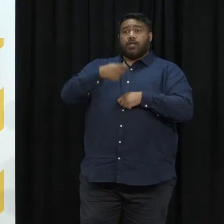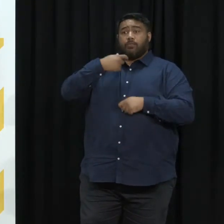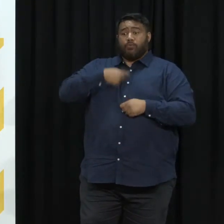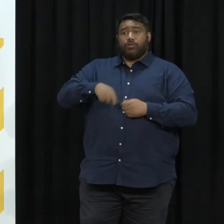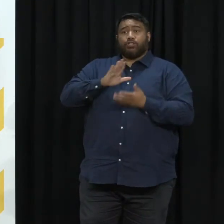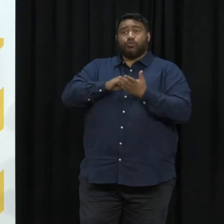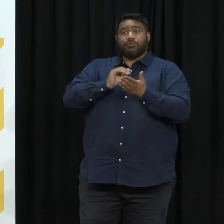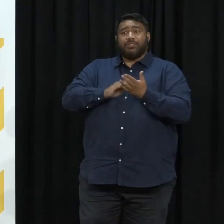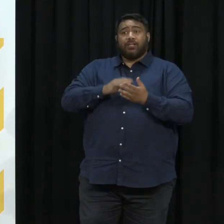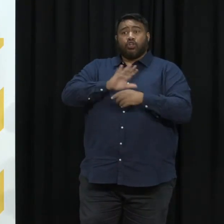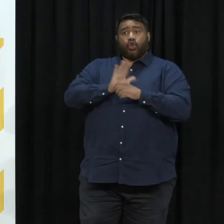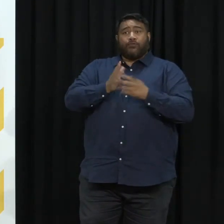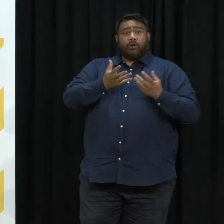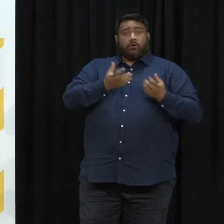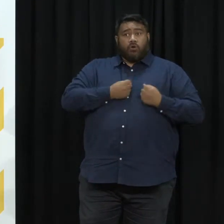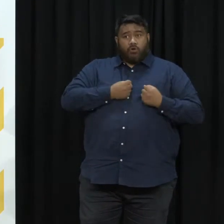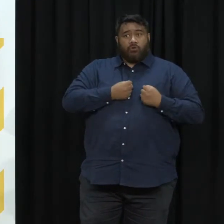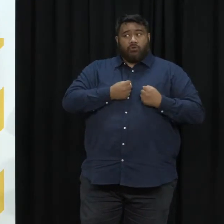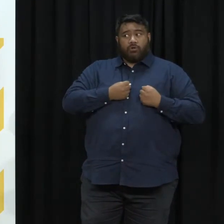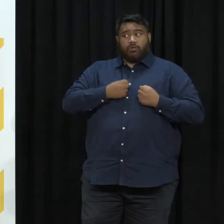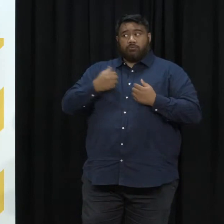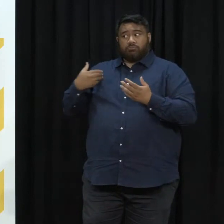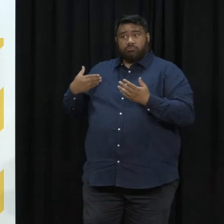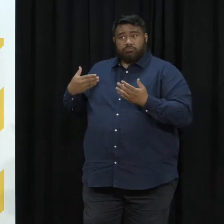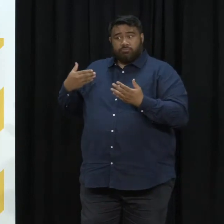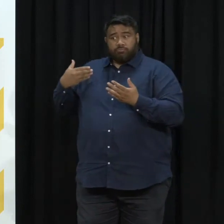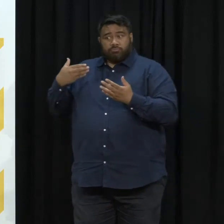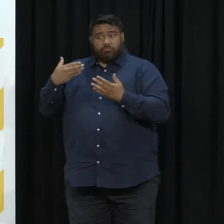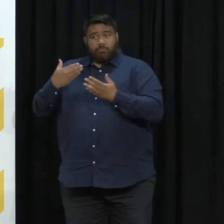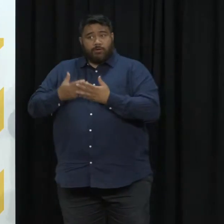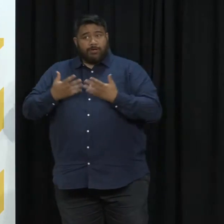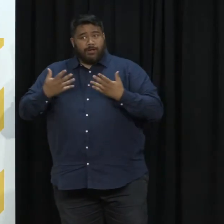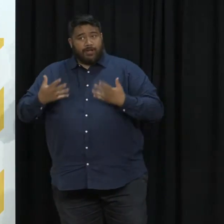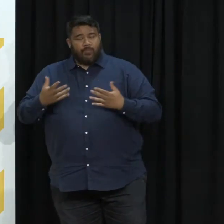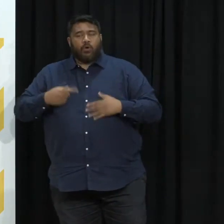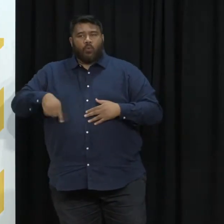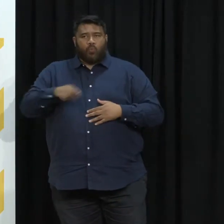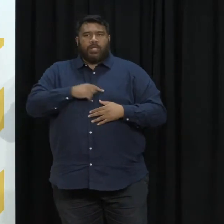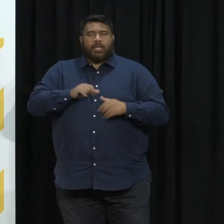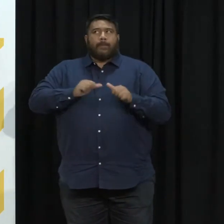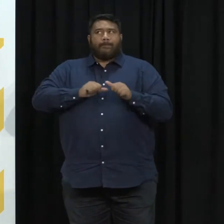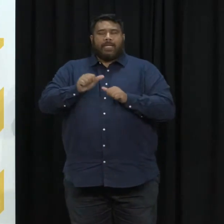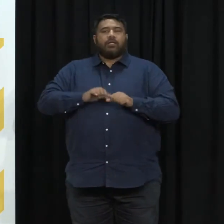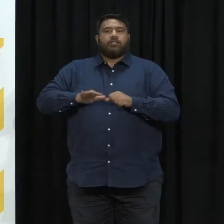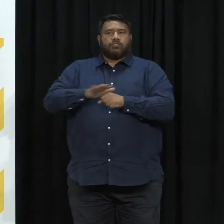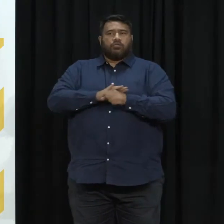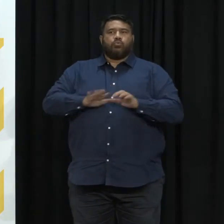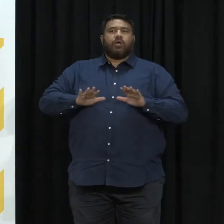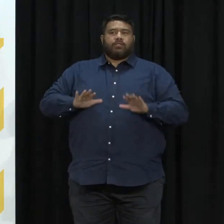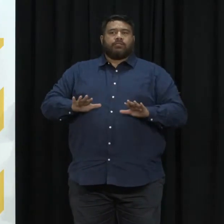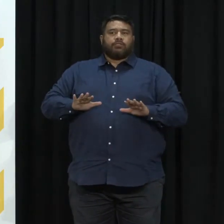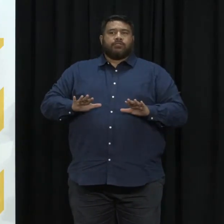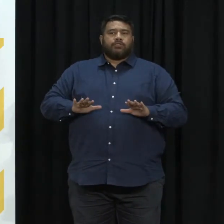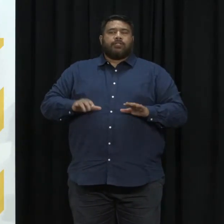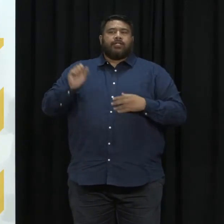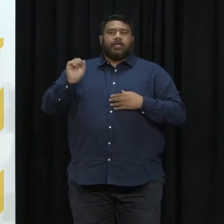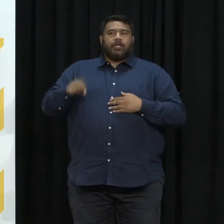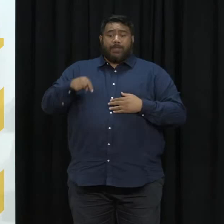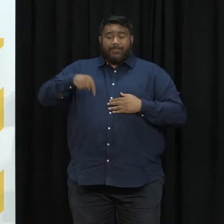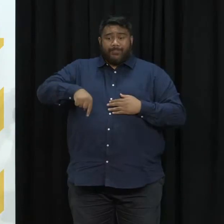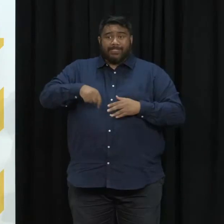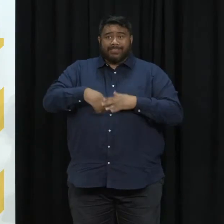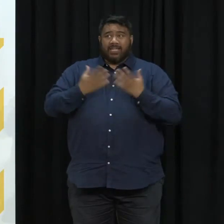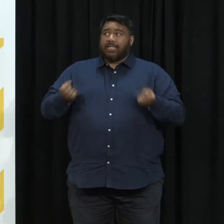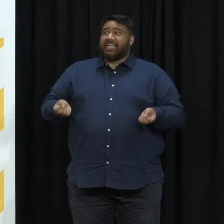to the rest of the world, we are also far better off. But for now, today and this week, we need to push